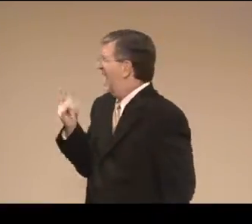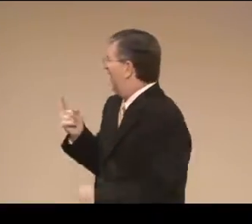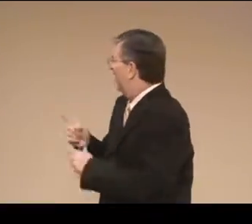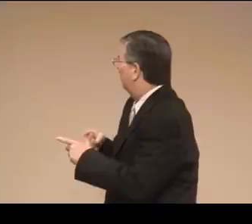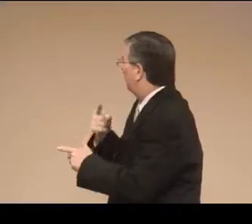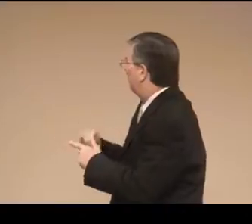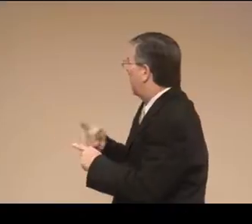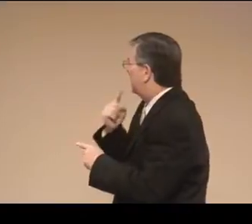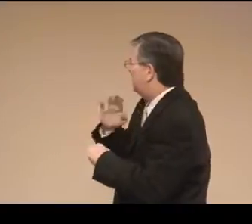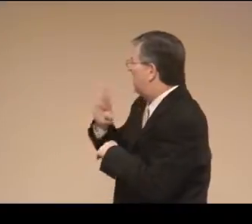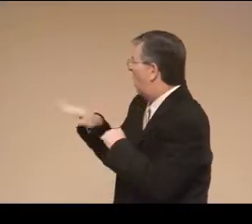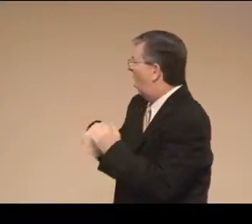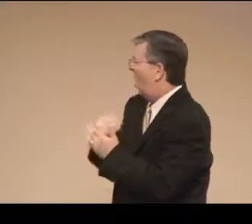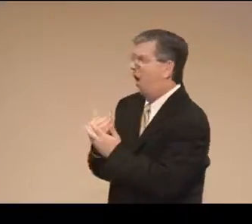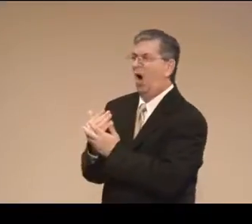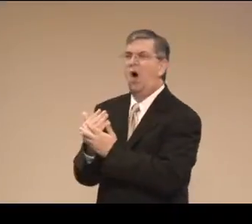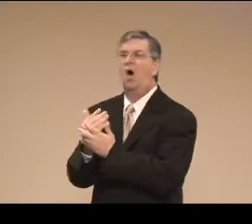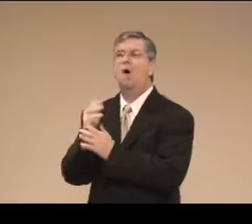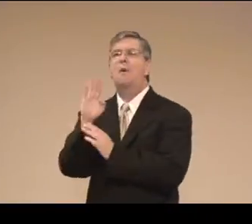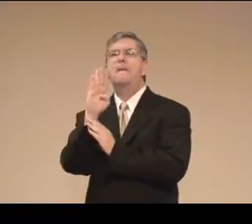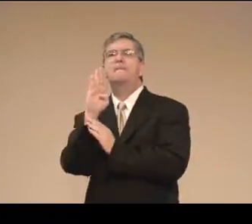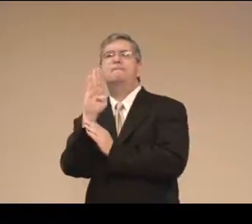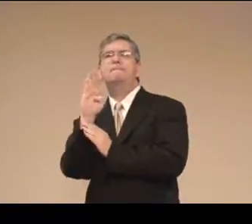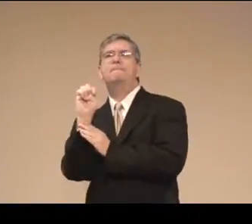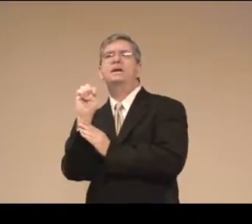why then is all of this